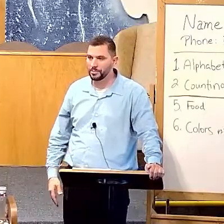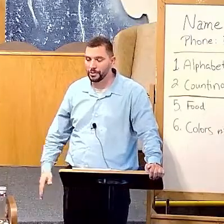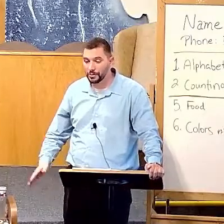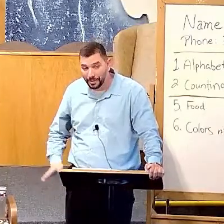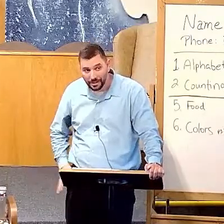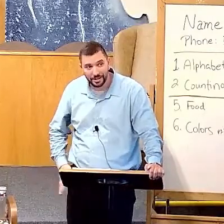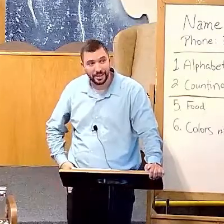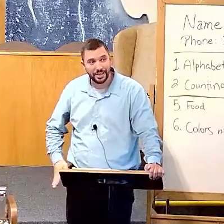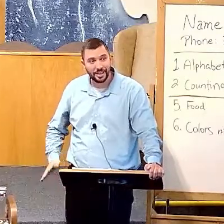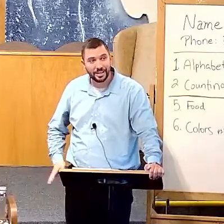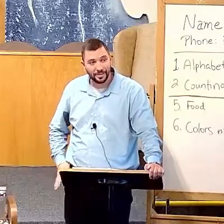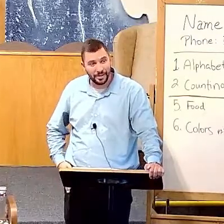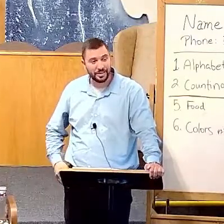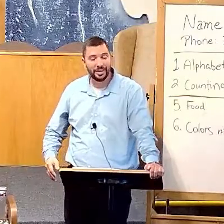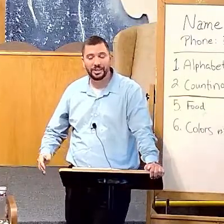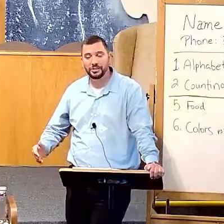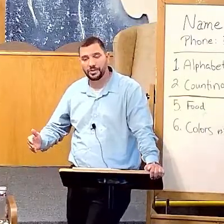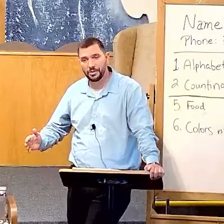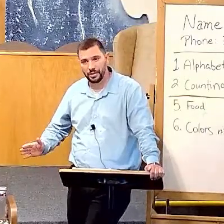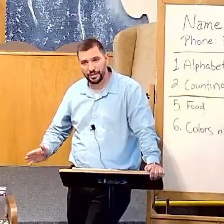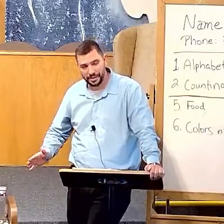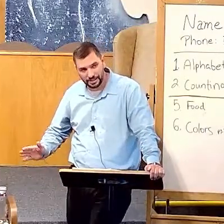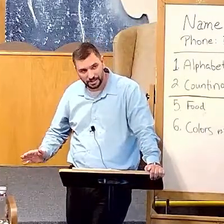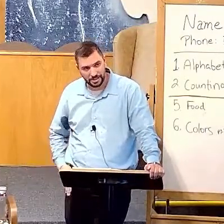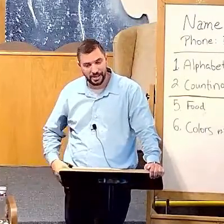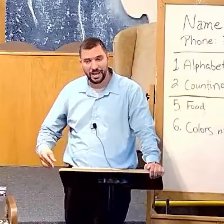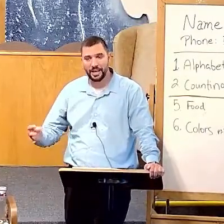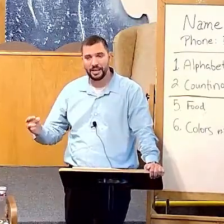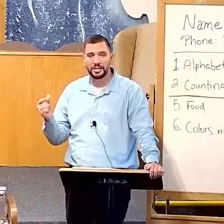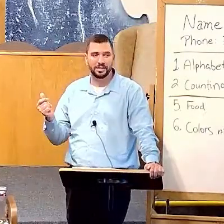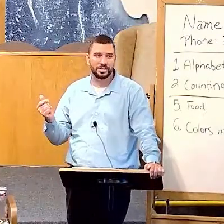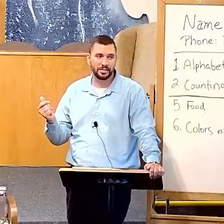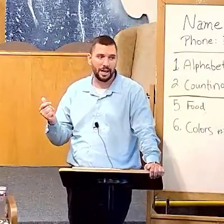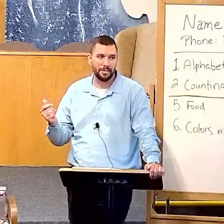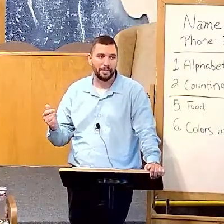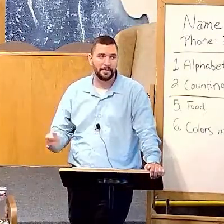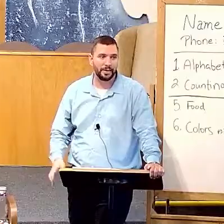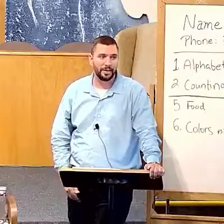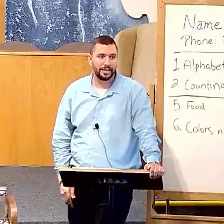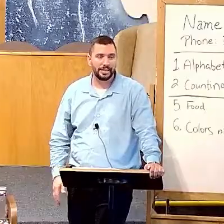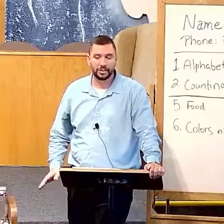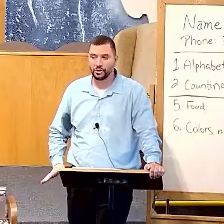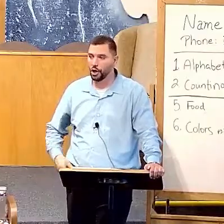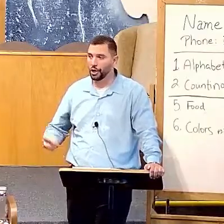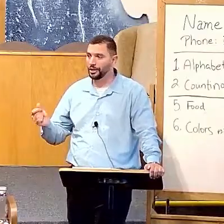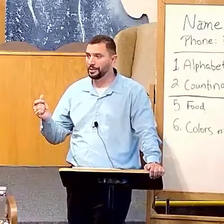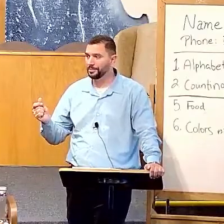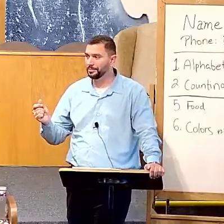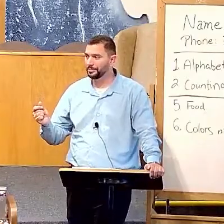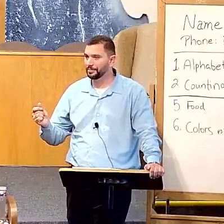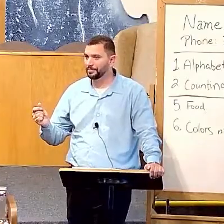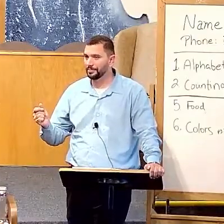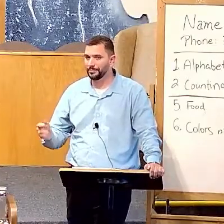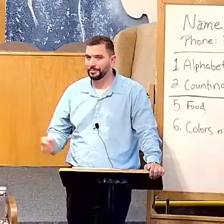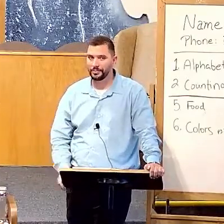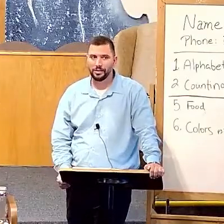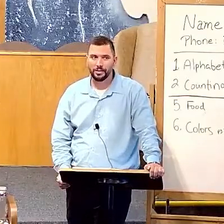Come here, dog. Come here. And so that's that, and then you snap. That's dog. All right,